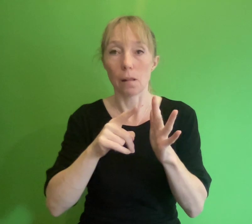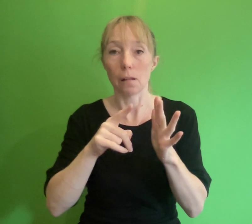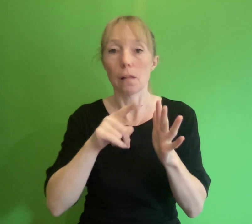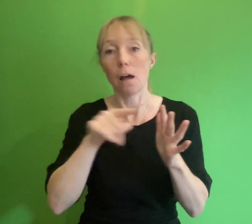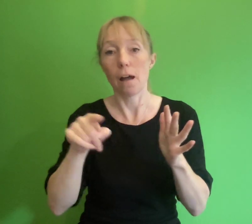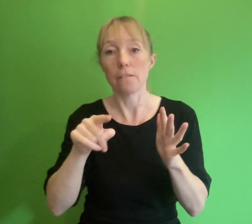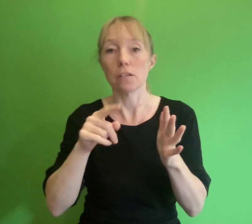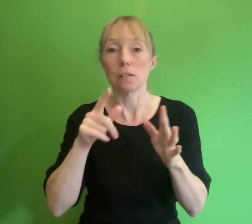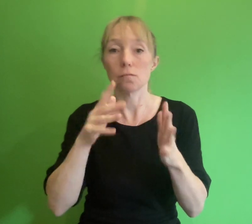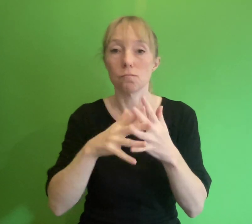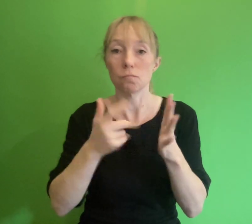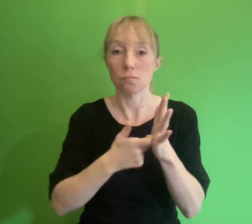https://how-to-how-accessible-writing-group.